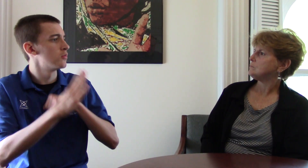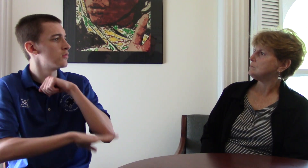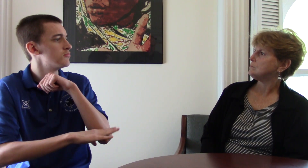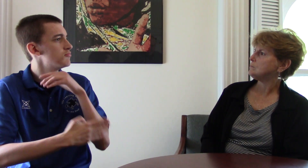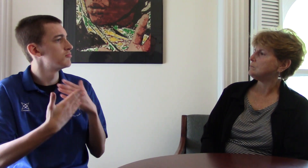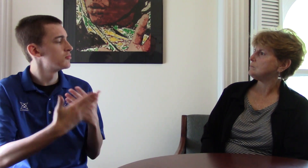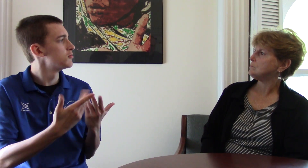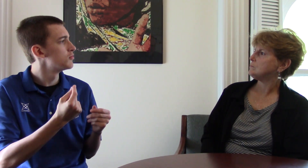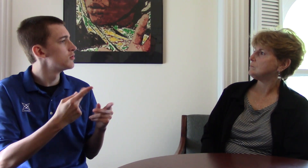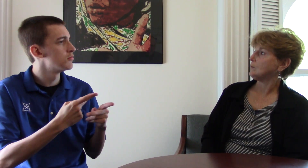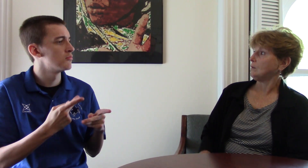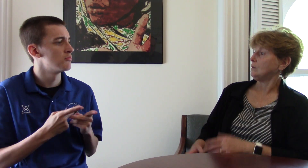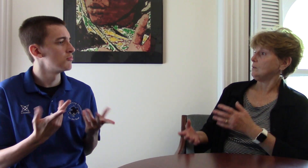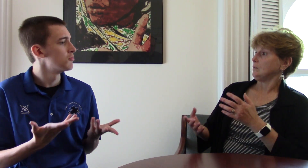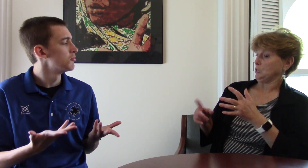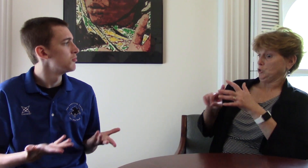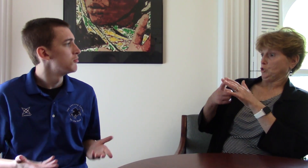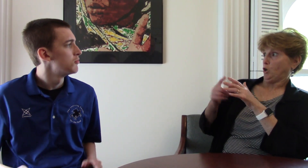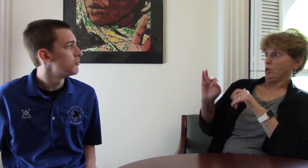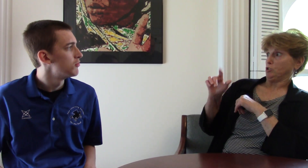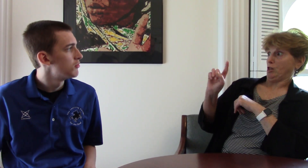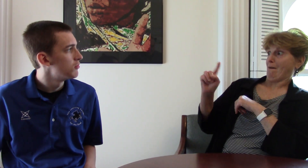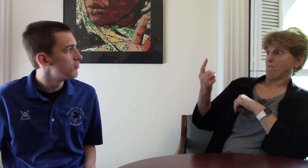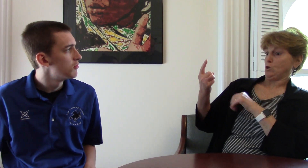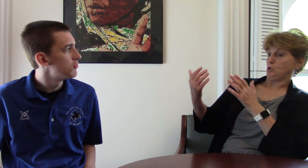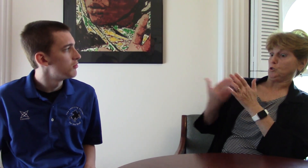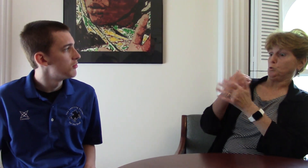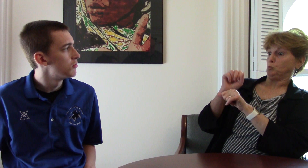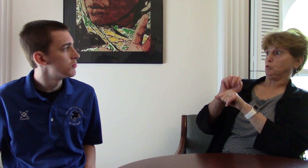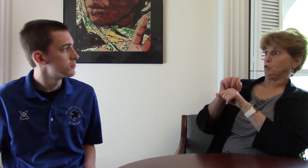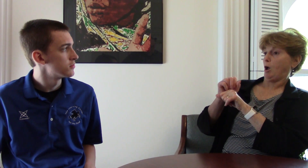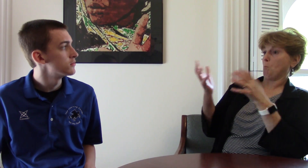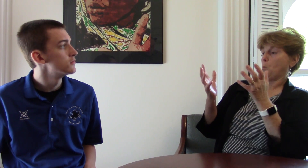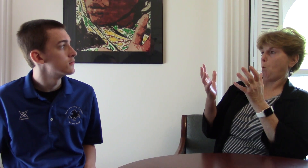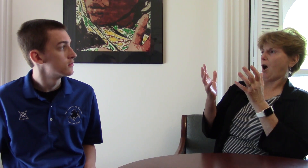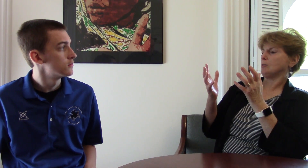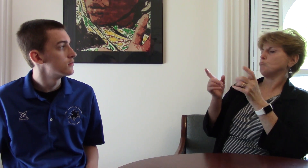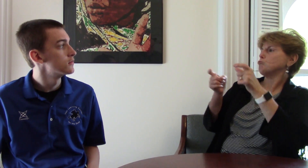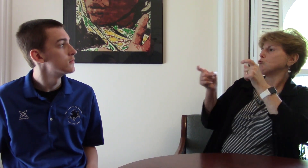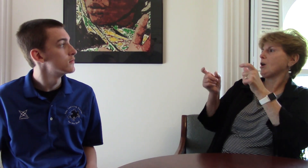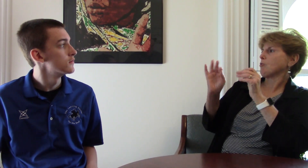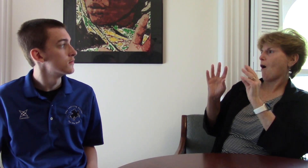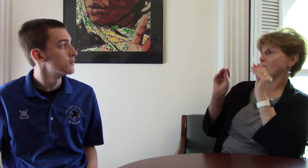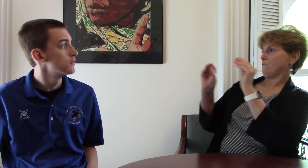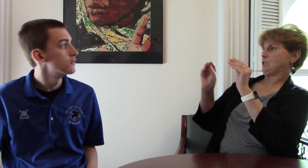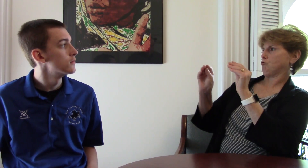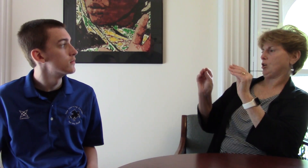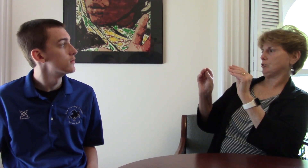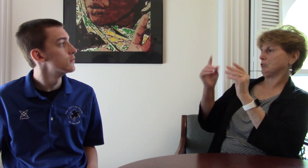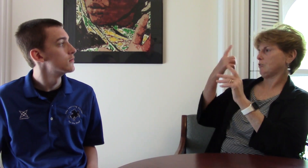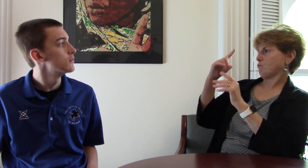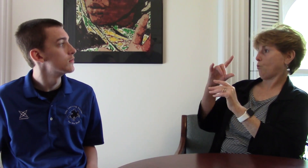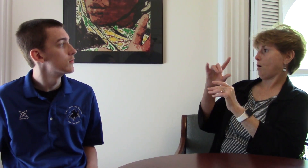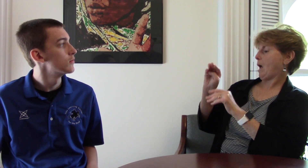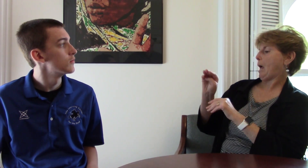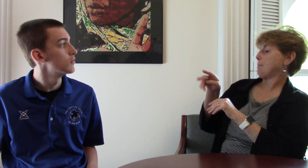So what is your new position here at the Learning Center? Well I actually started July 1st and my new job is Director of Instruction